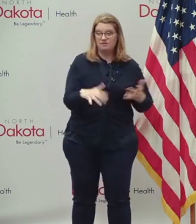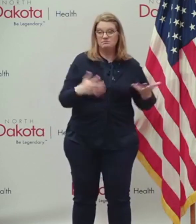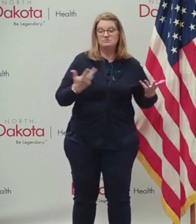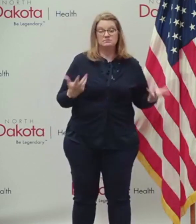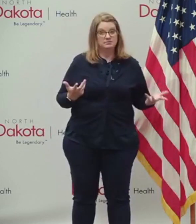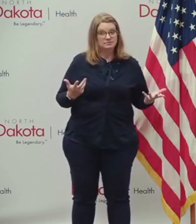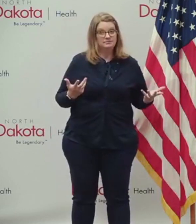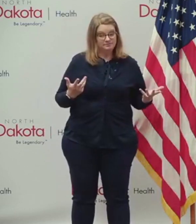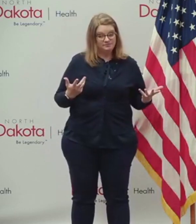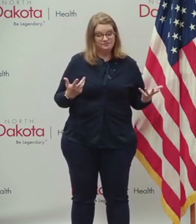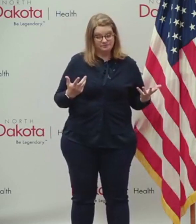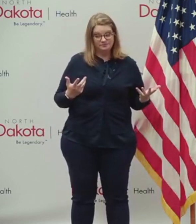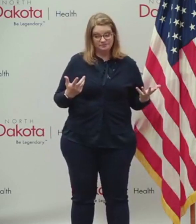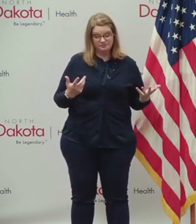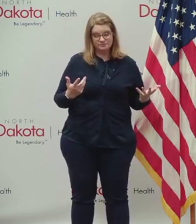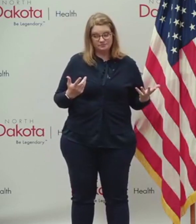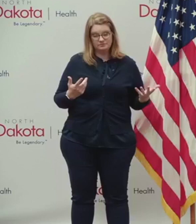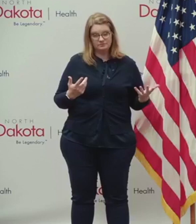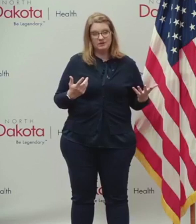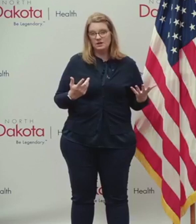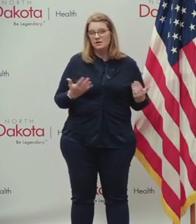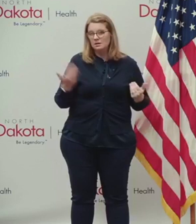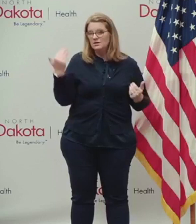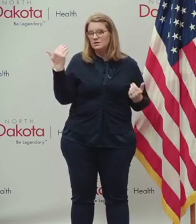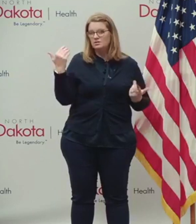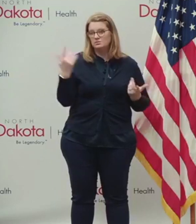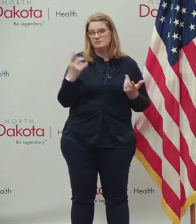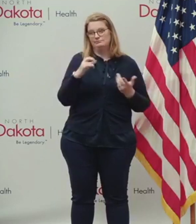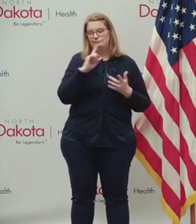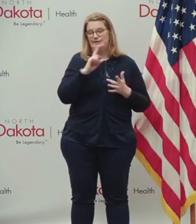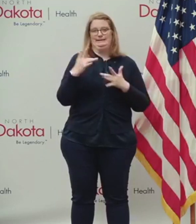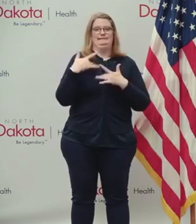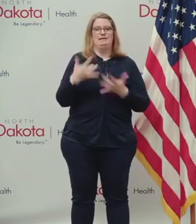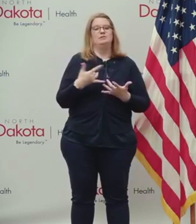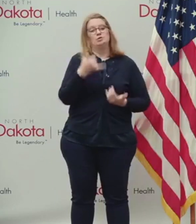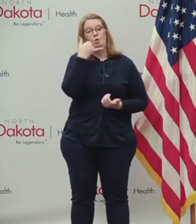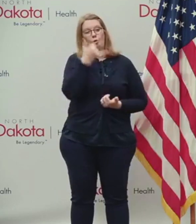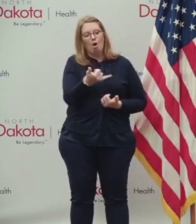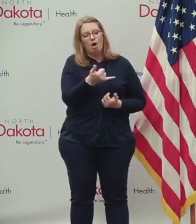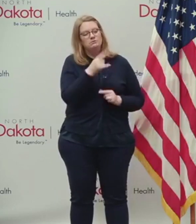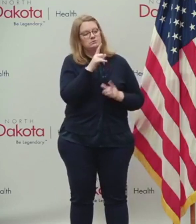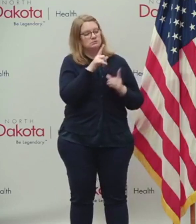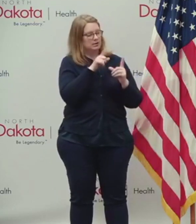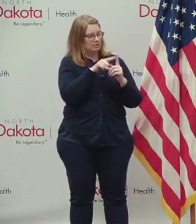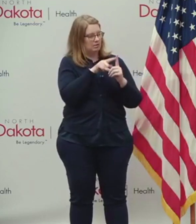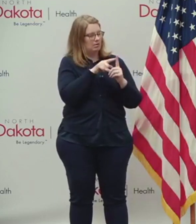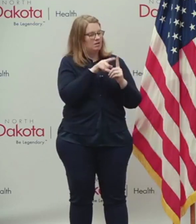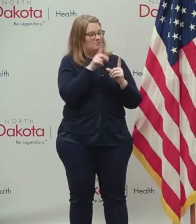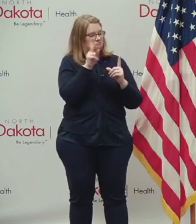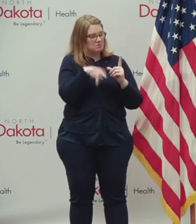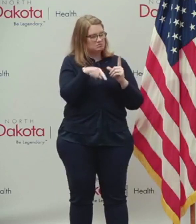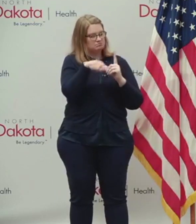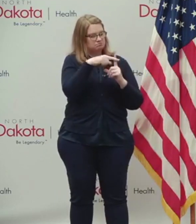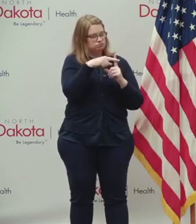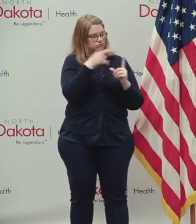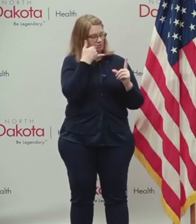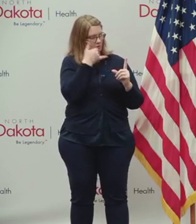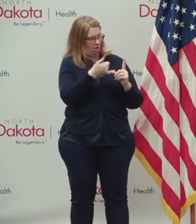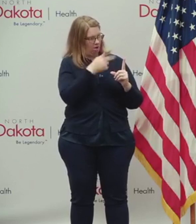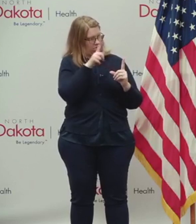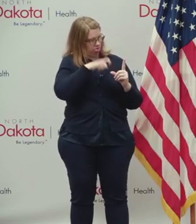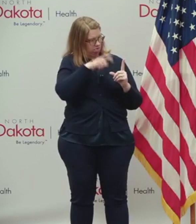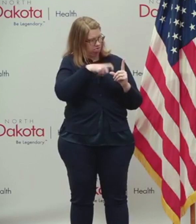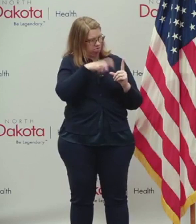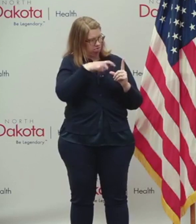doing stuff which has largely been a manual process over the years, that we continue to add more automation. We've done this